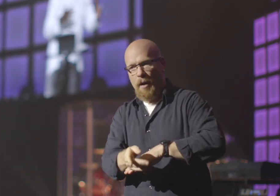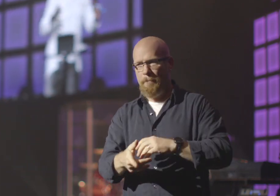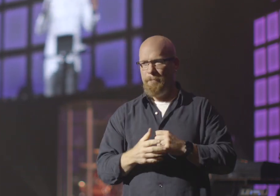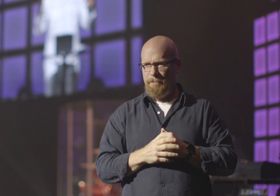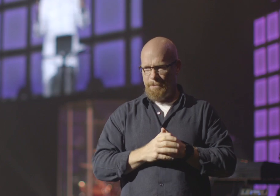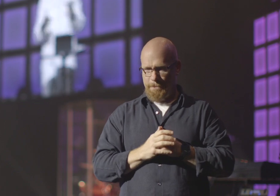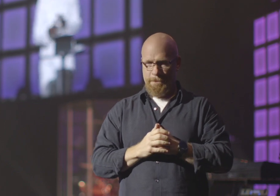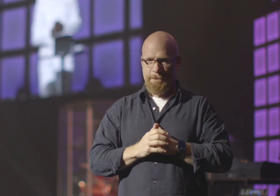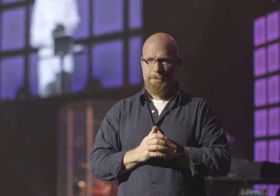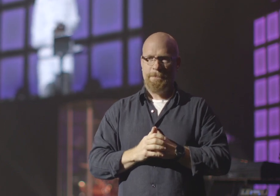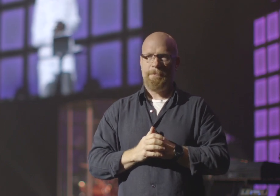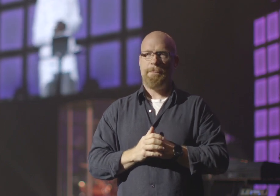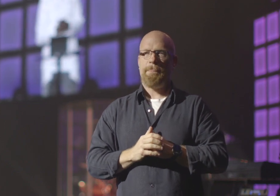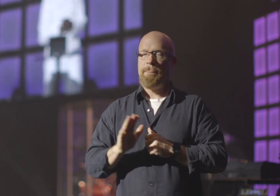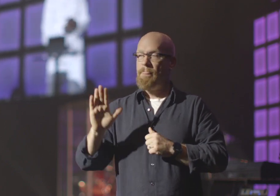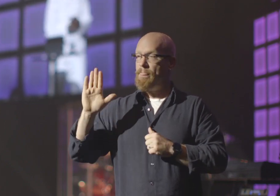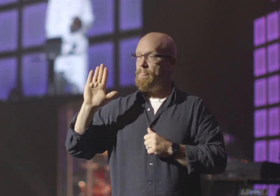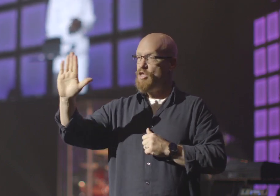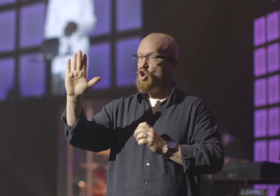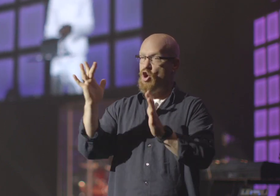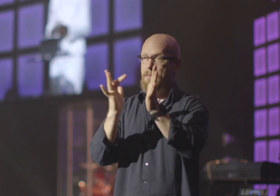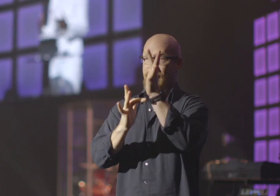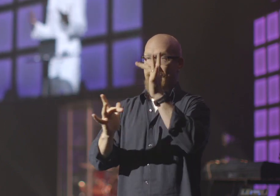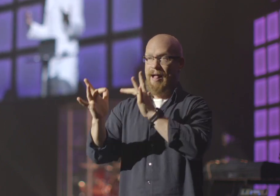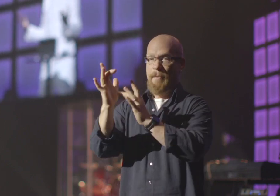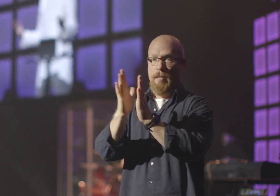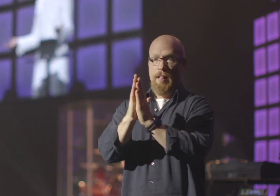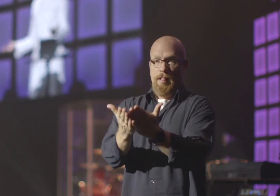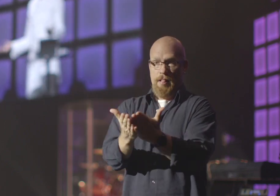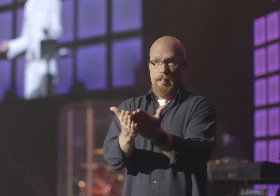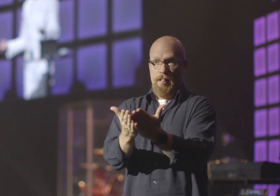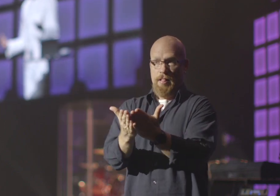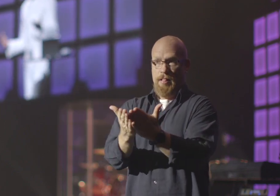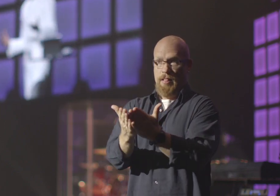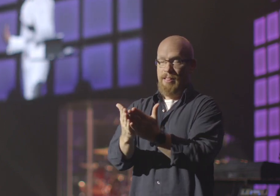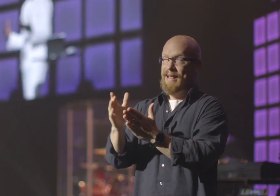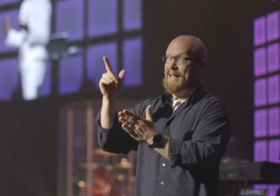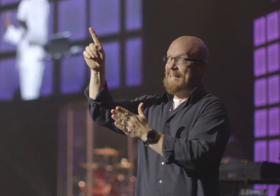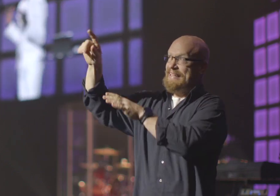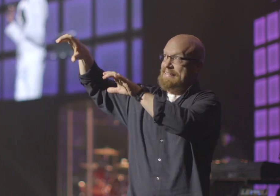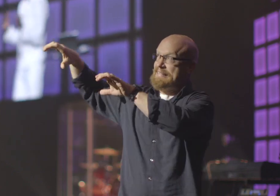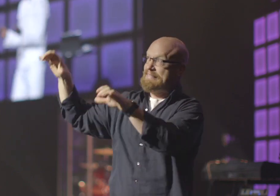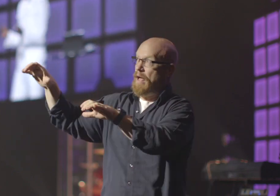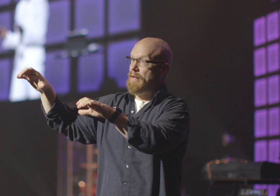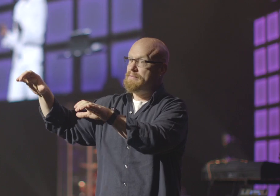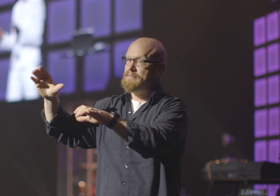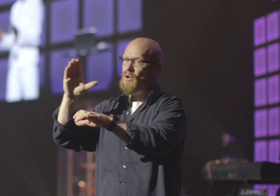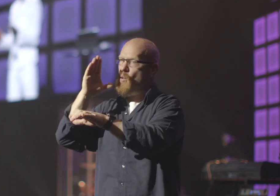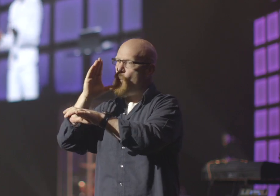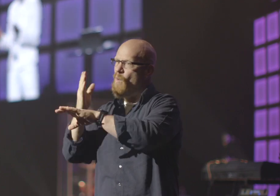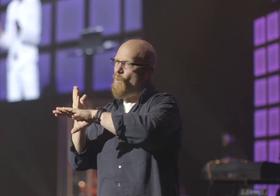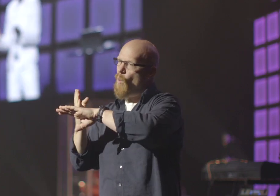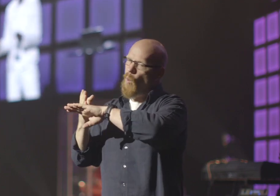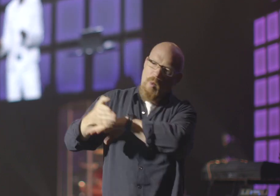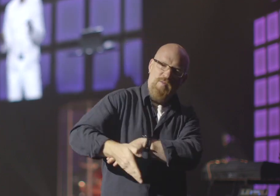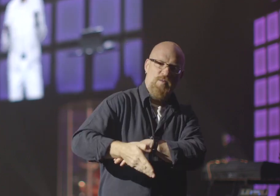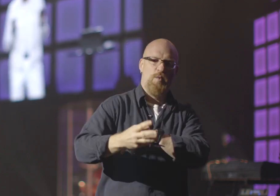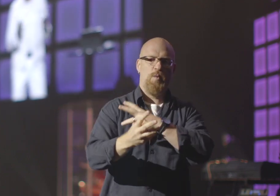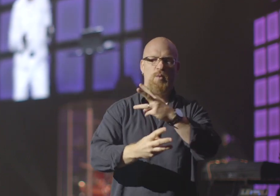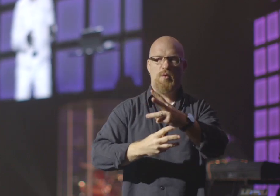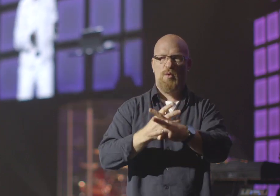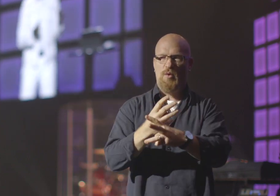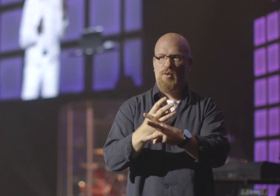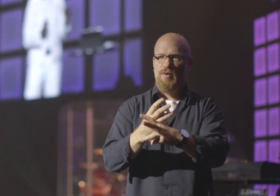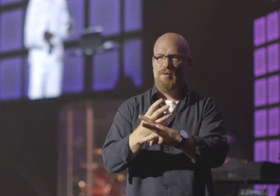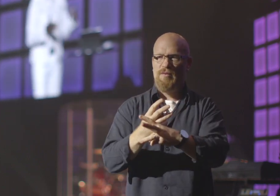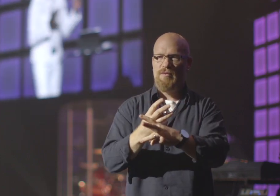Okay, now, your Bible says that whatsoever is born of God overcometh the world. And the Bible says, and this is the victory that overcometh the world, even our